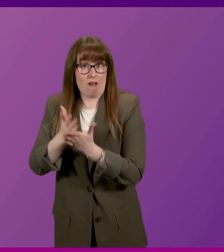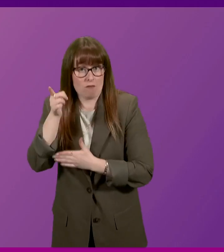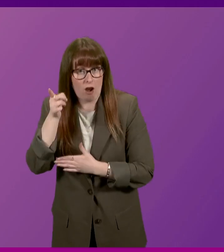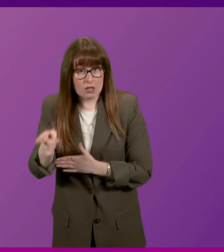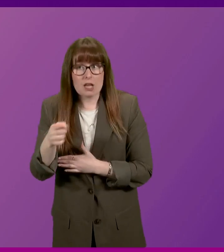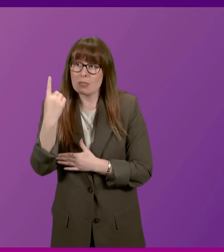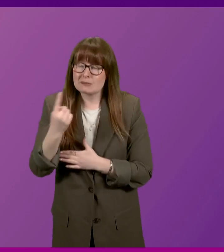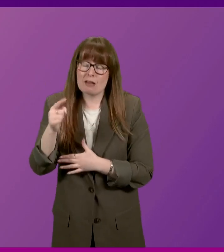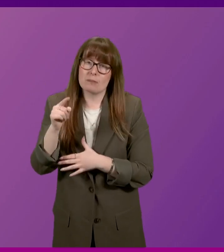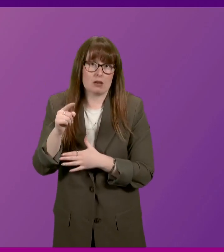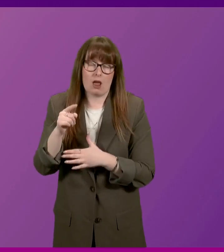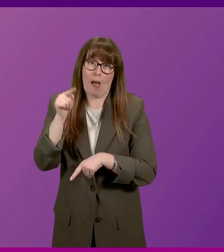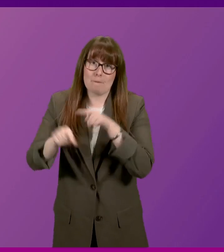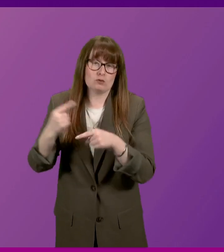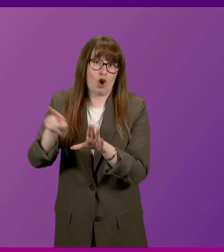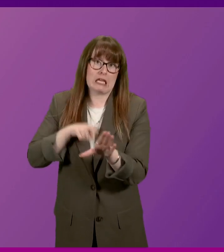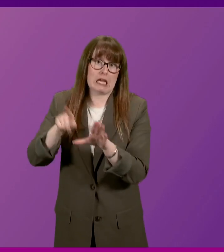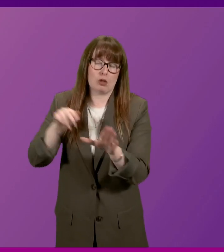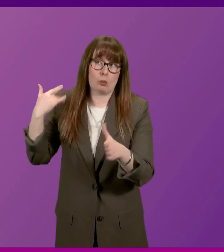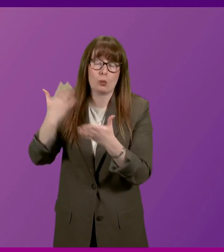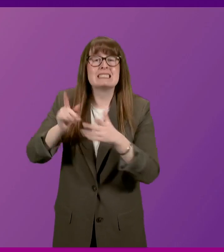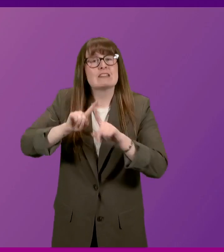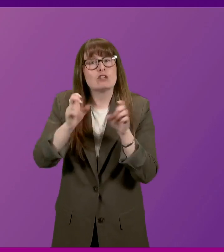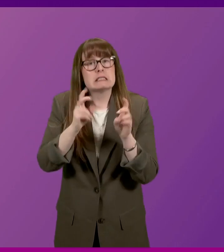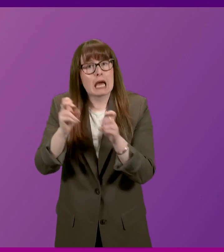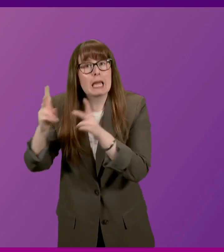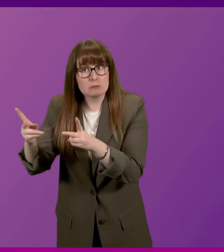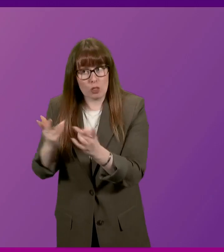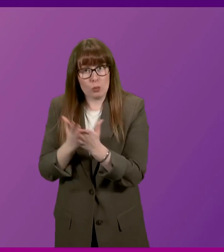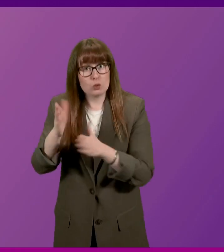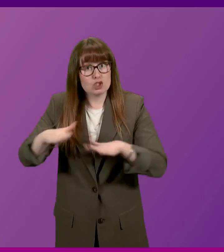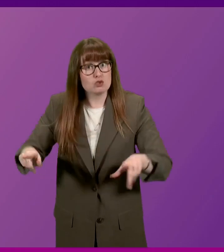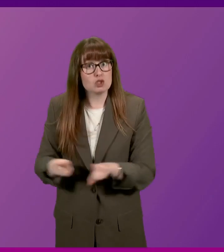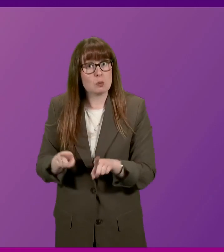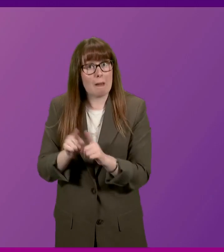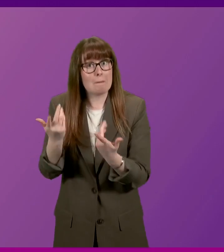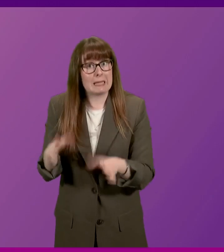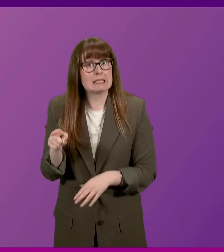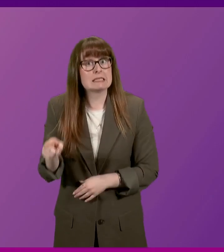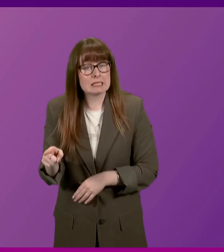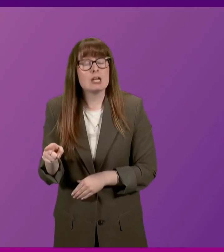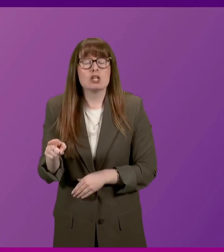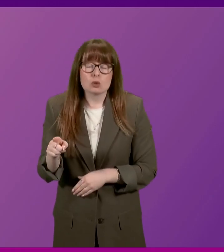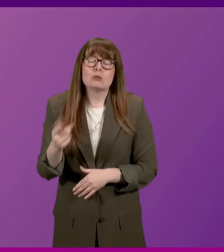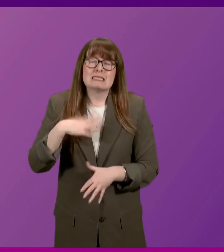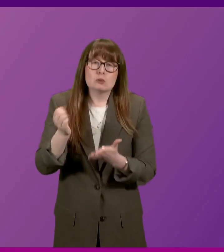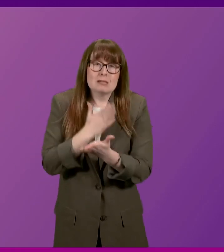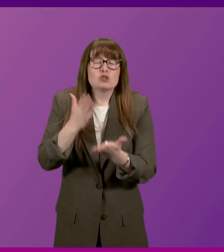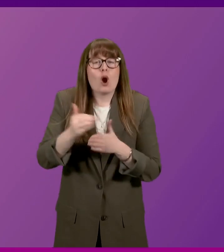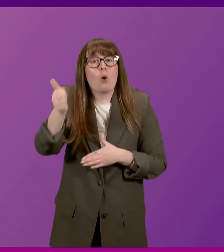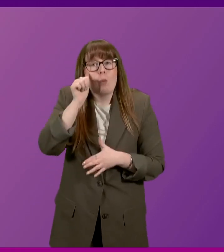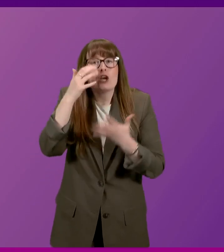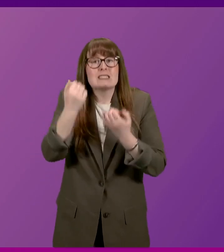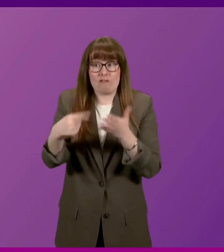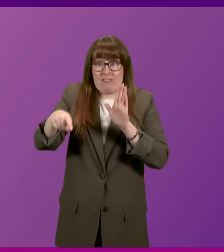experienced ongoing abuse for years and multiple forms of abuse, including as children. So we need to really get the awareness of that